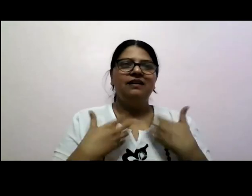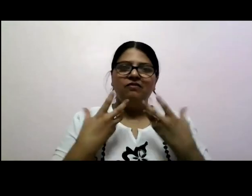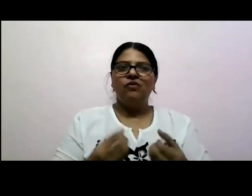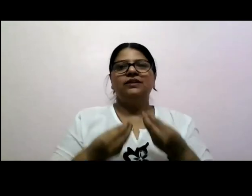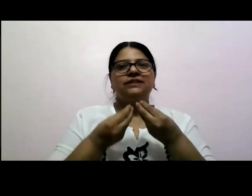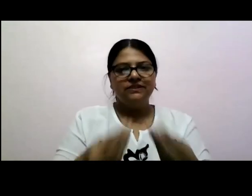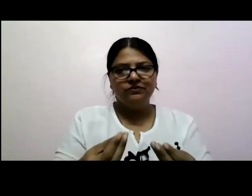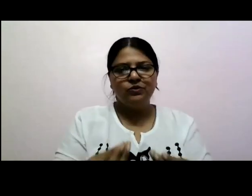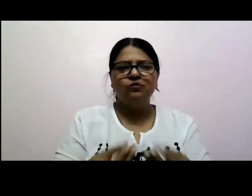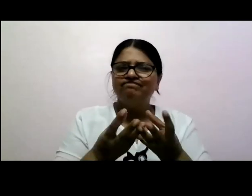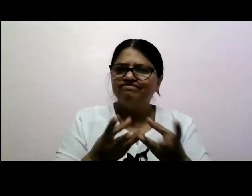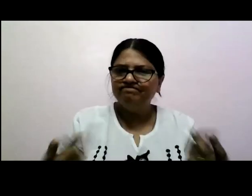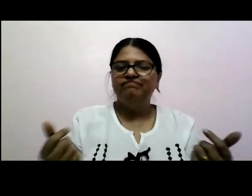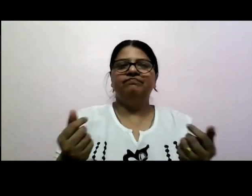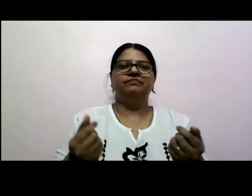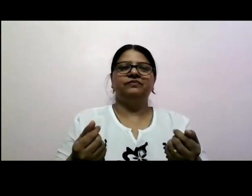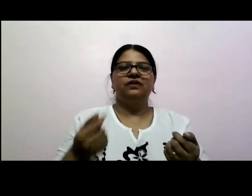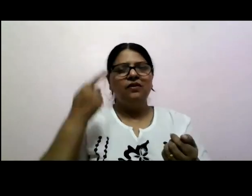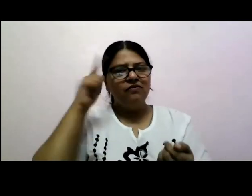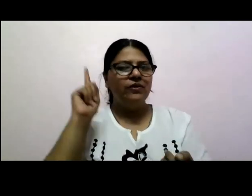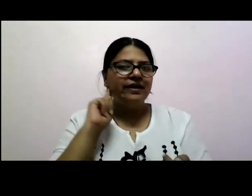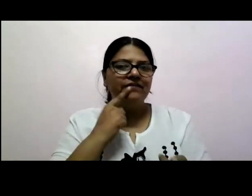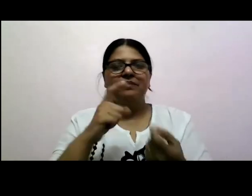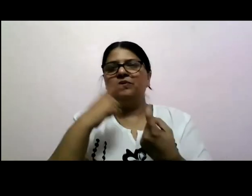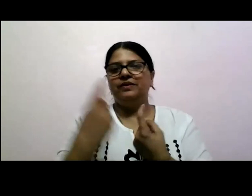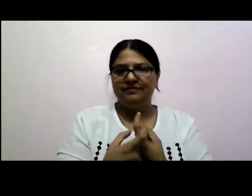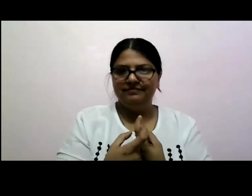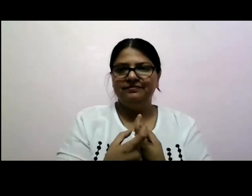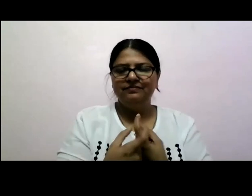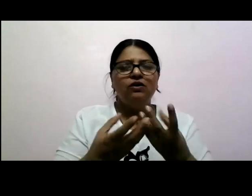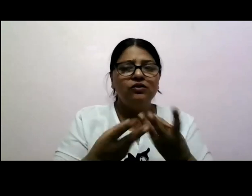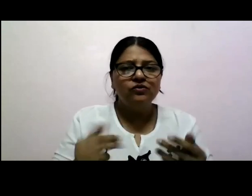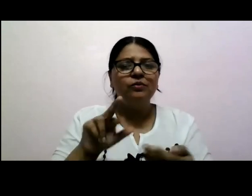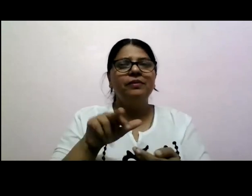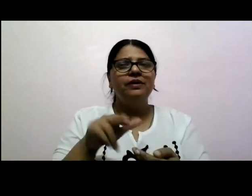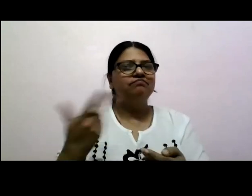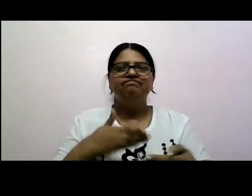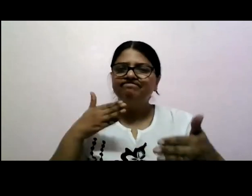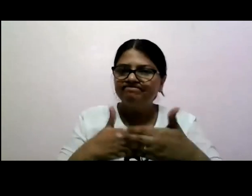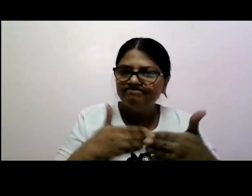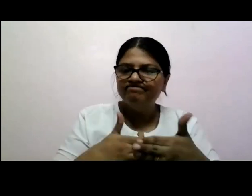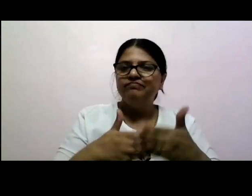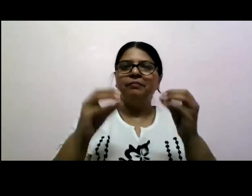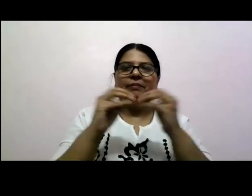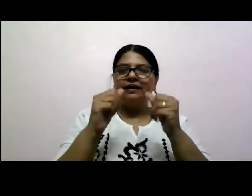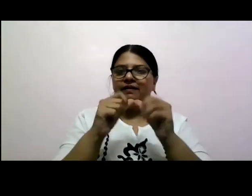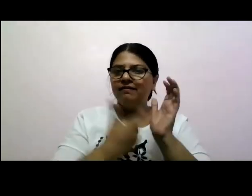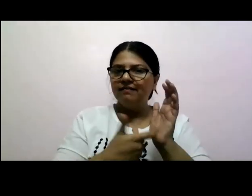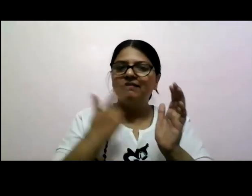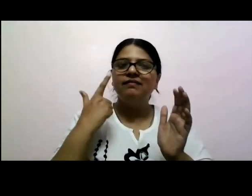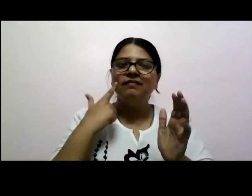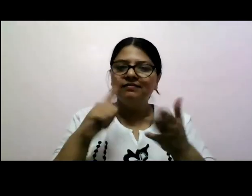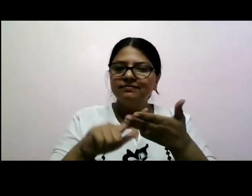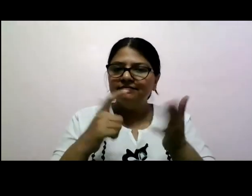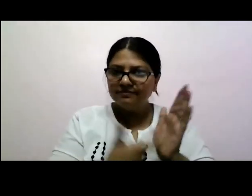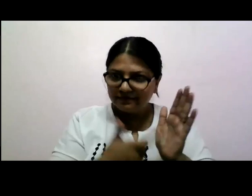Our vision is we want to give solutions. We want to provide solutions for the deaf, and we want to create